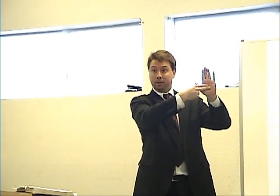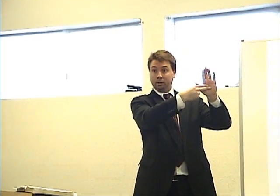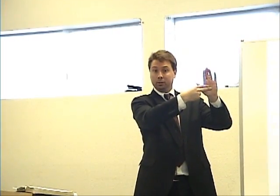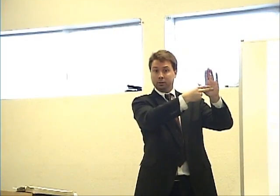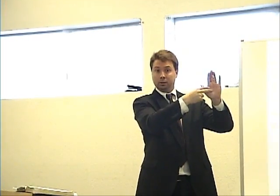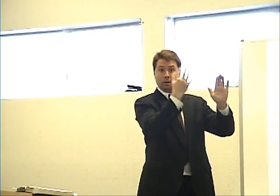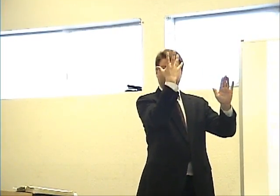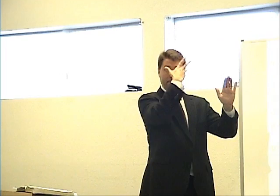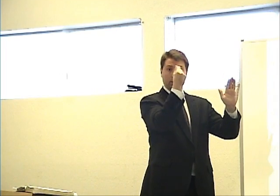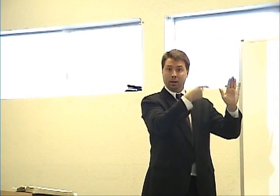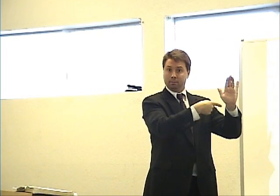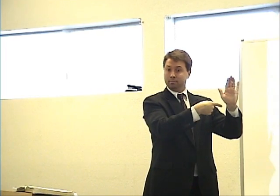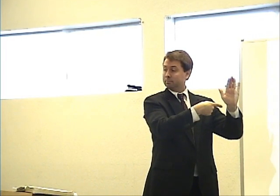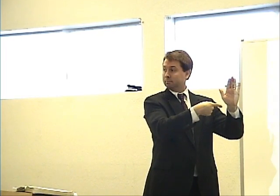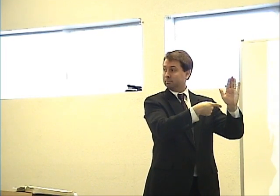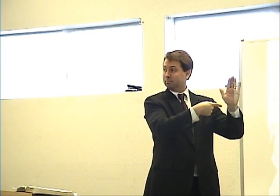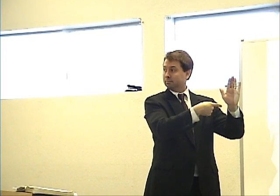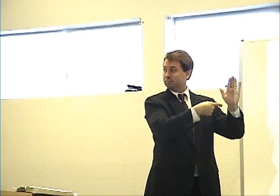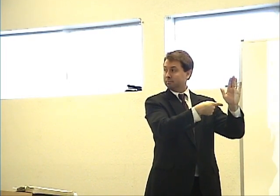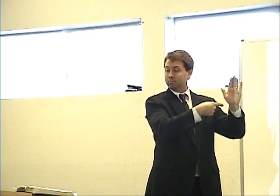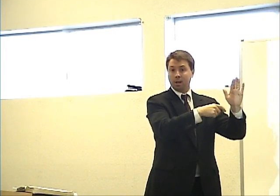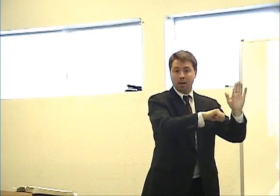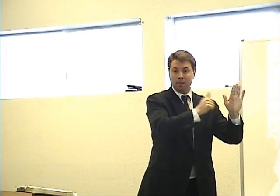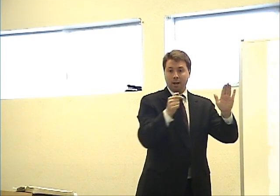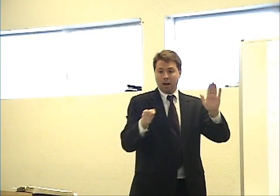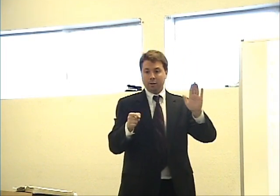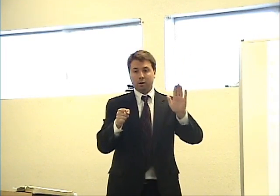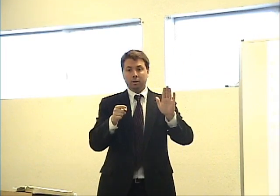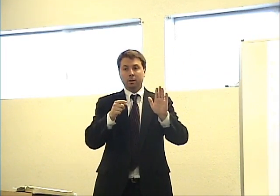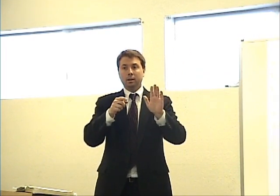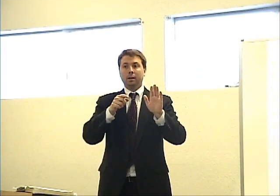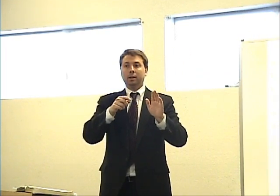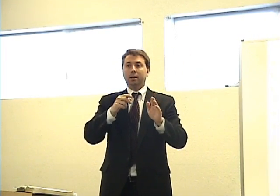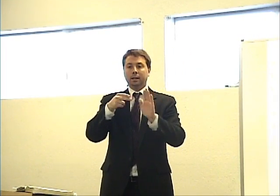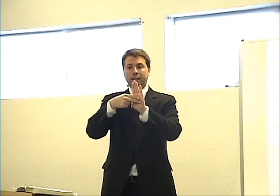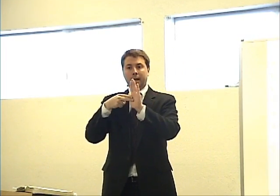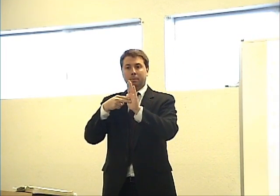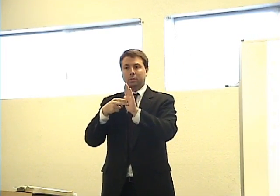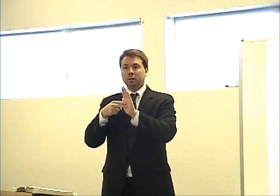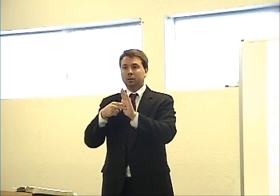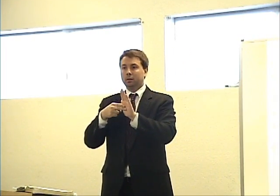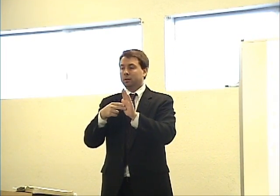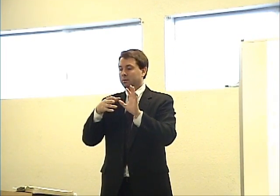labeled beauty. The other is labeled